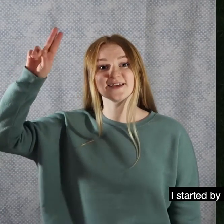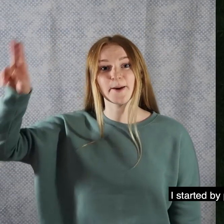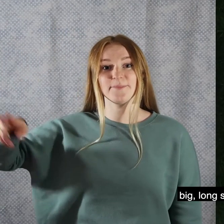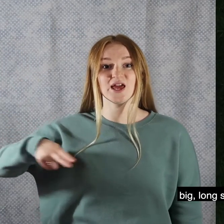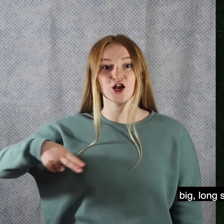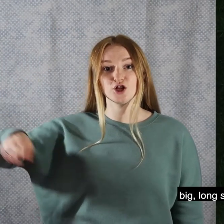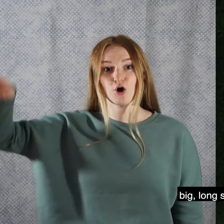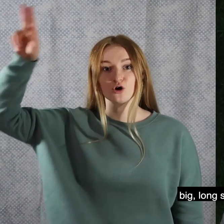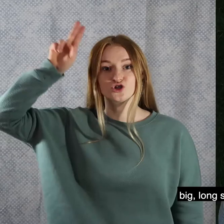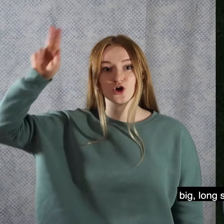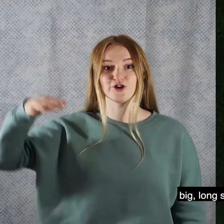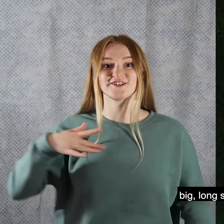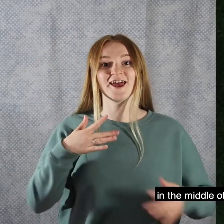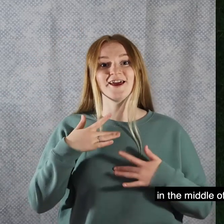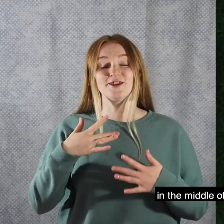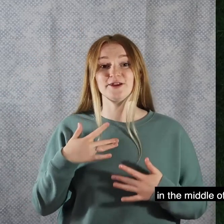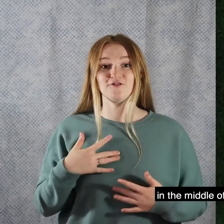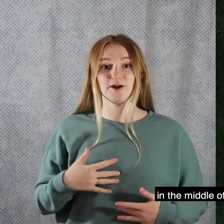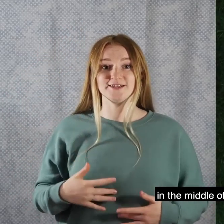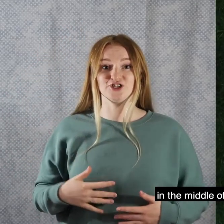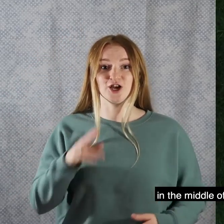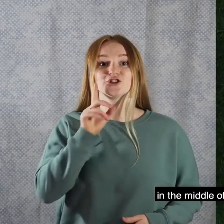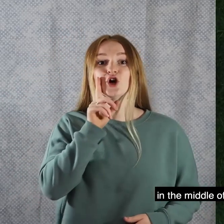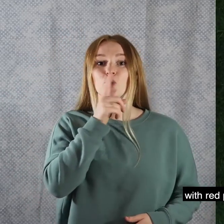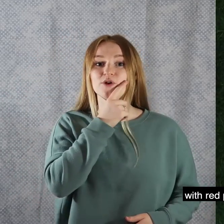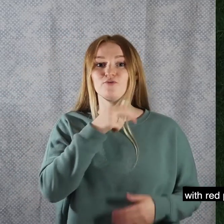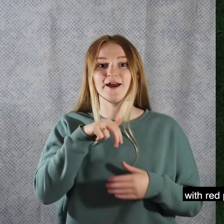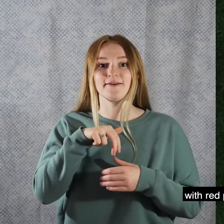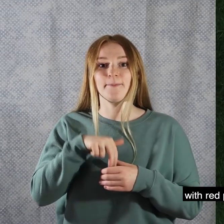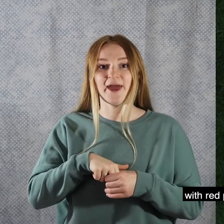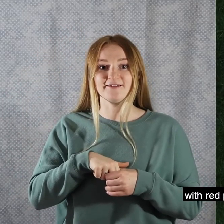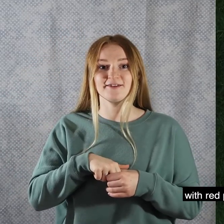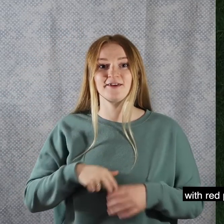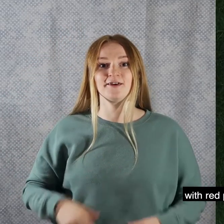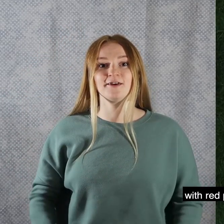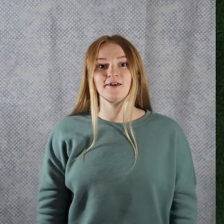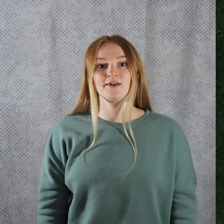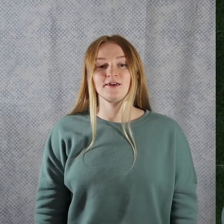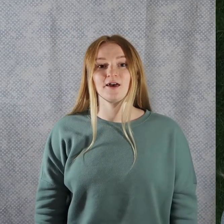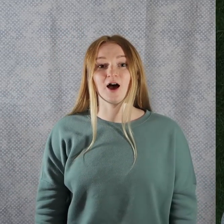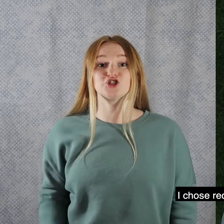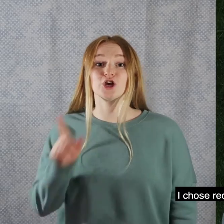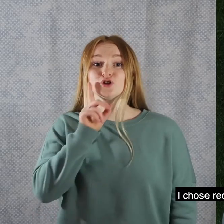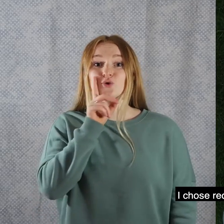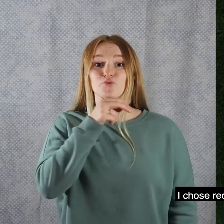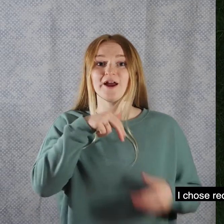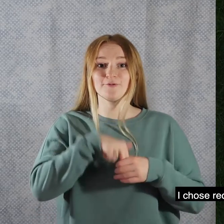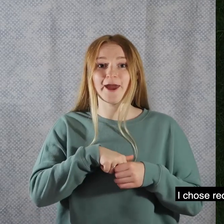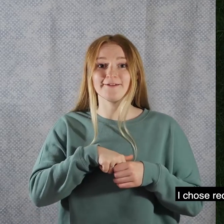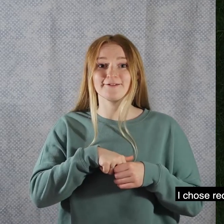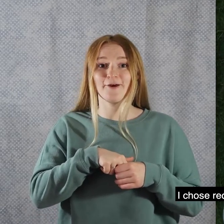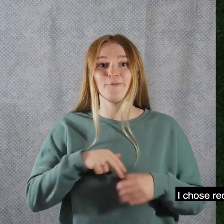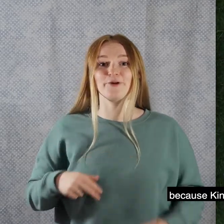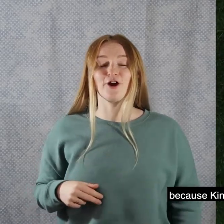by painting big, long strokes in the middle of my t-shirt with red paint. I chose